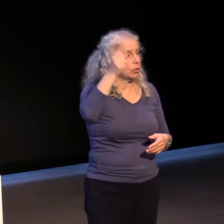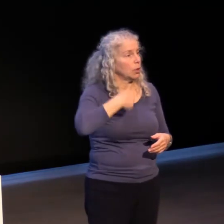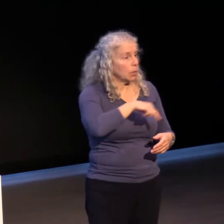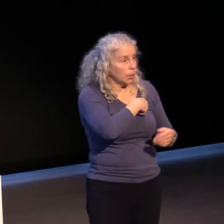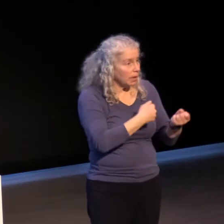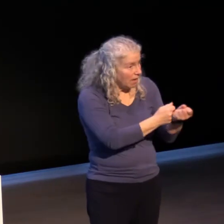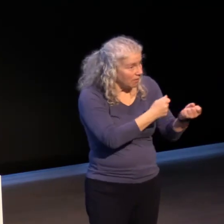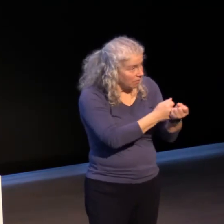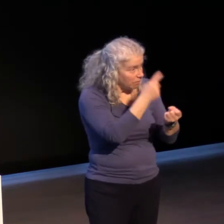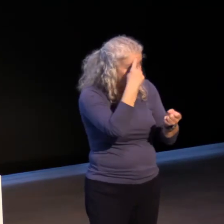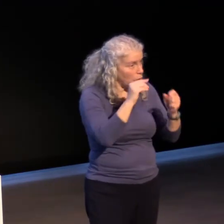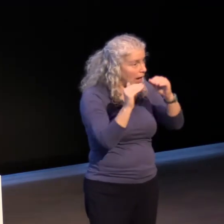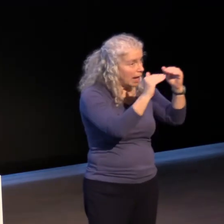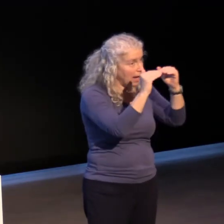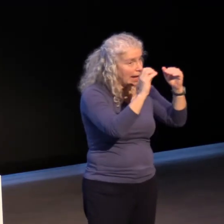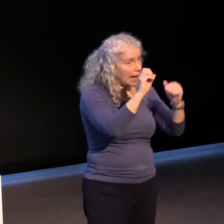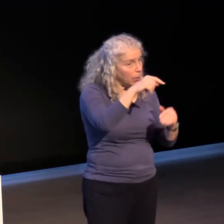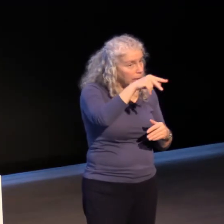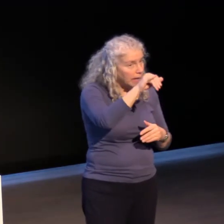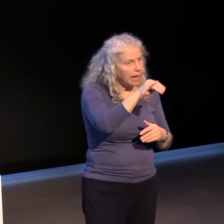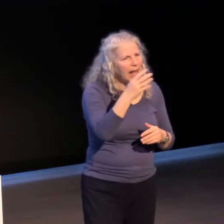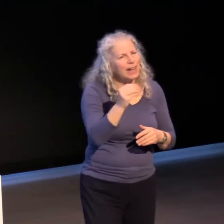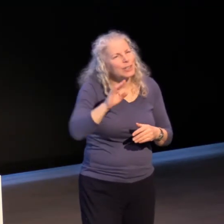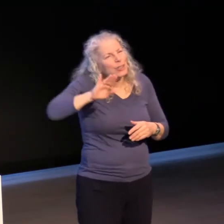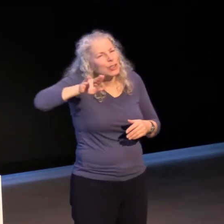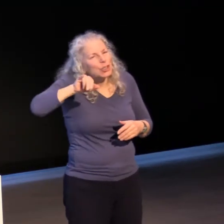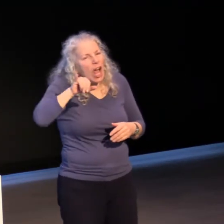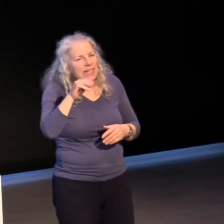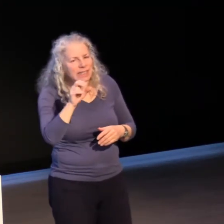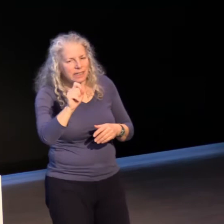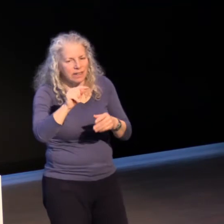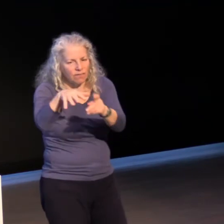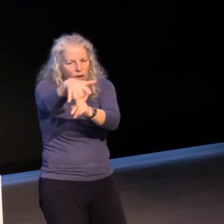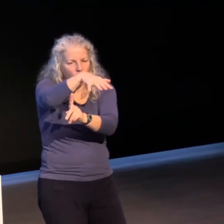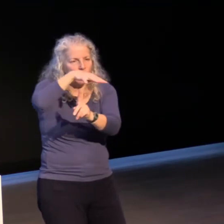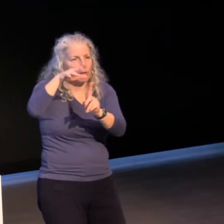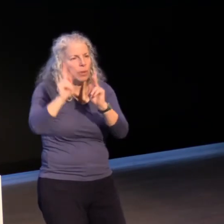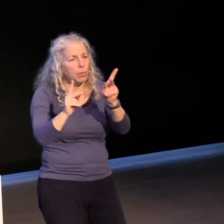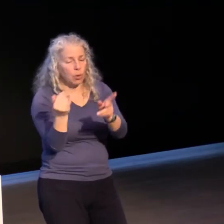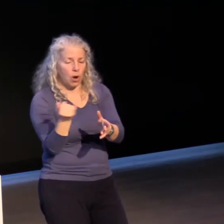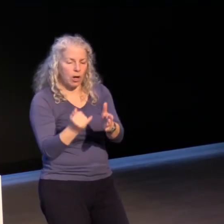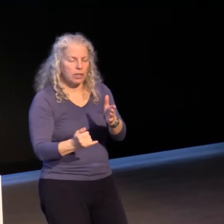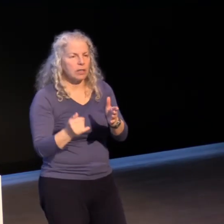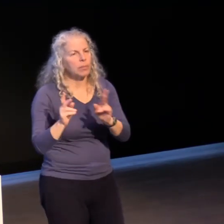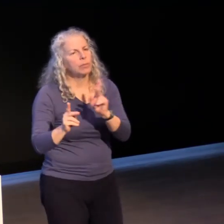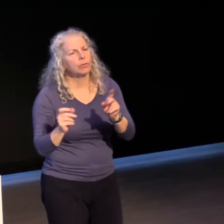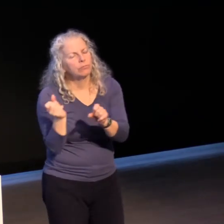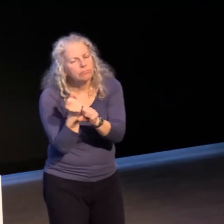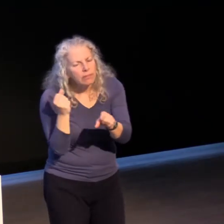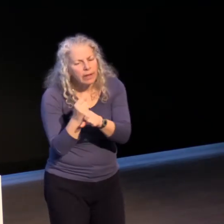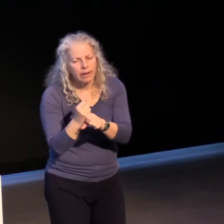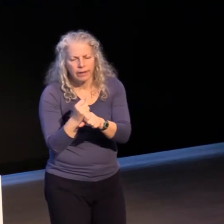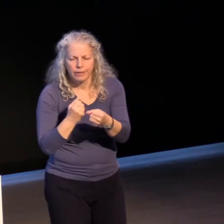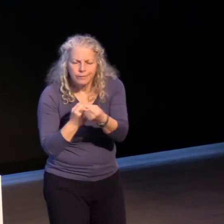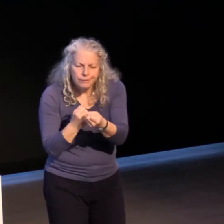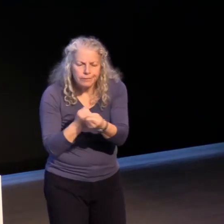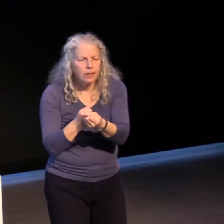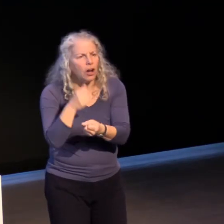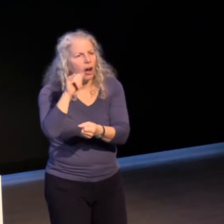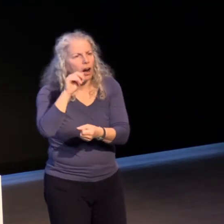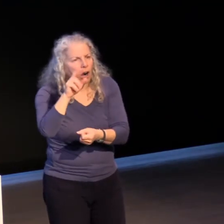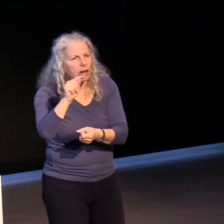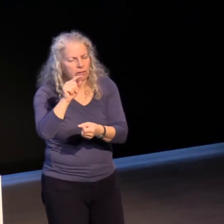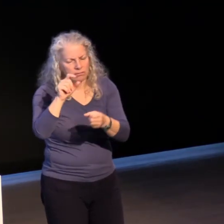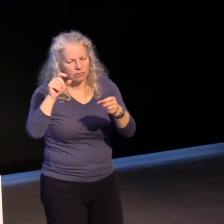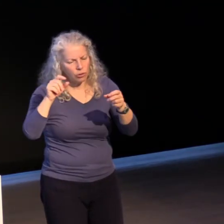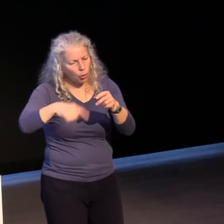creating just environments where the arts and those that work arduously to create, to support, and to champion it can